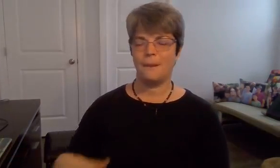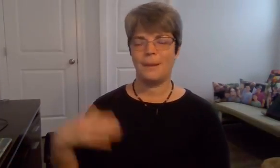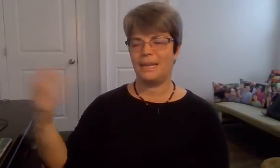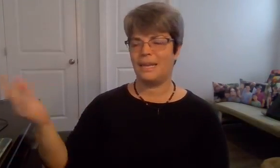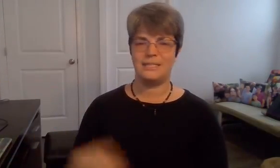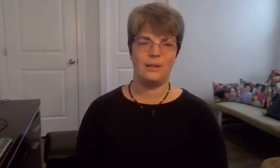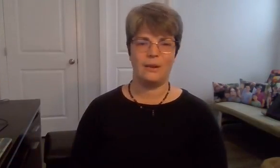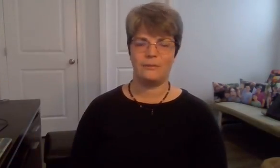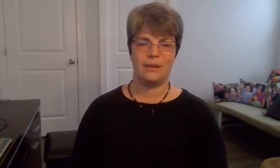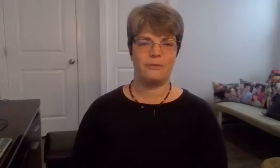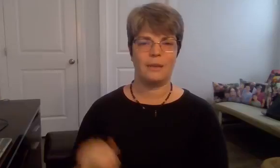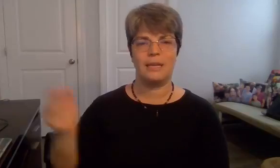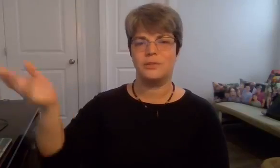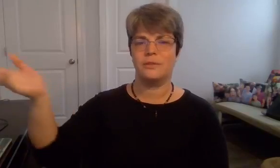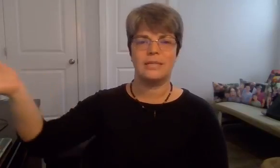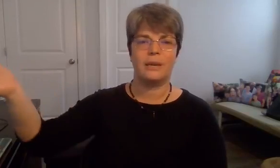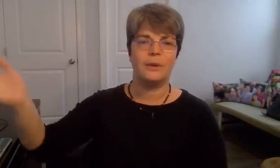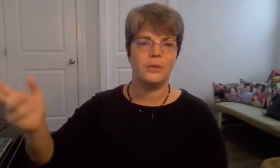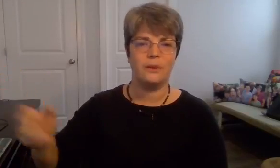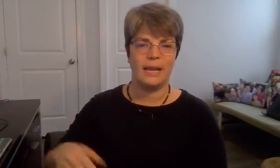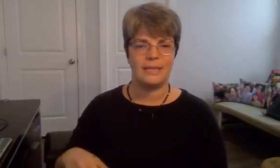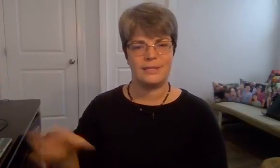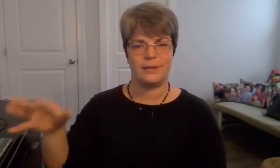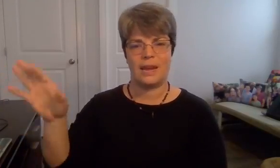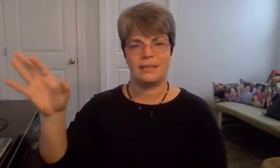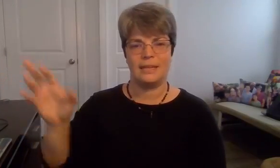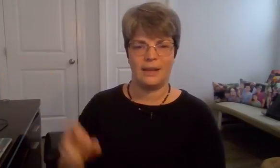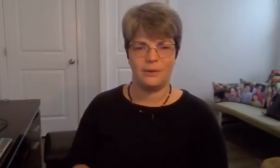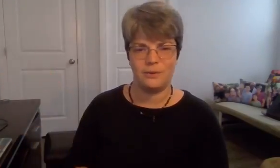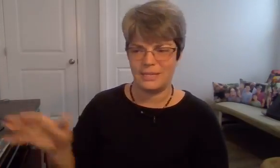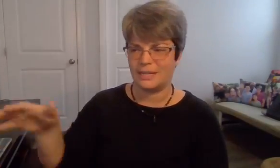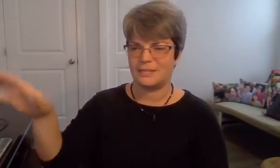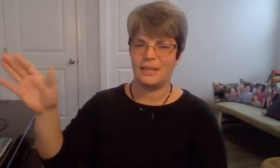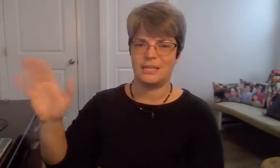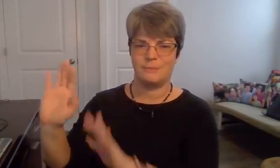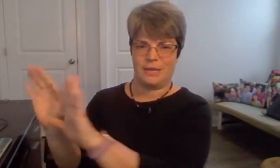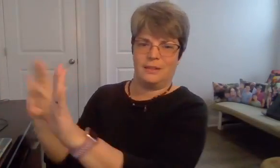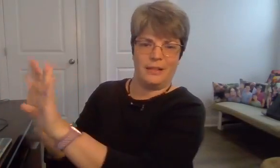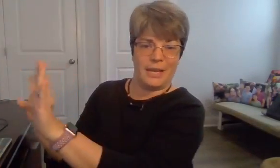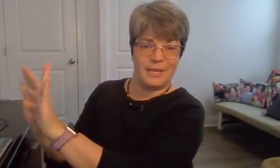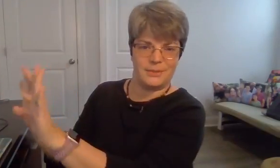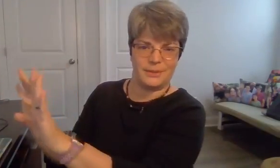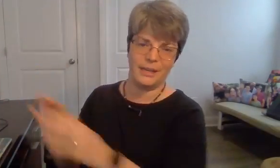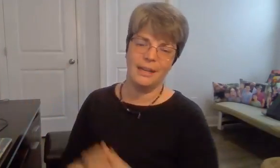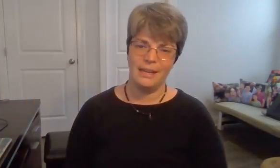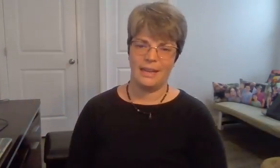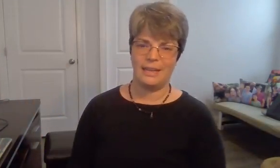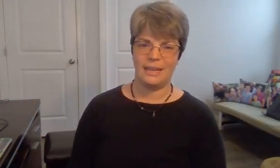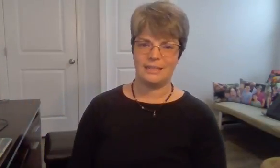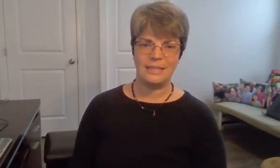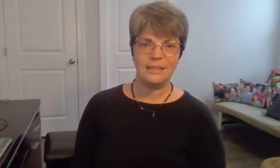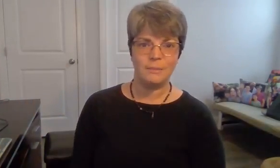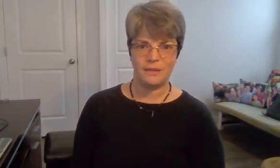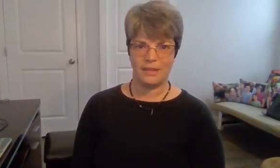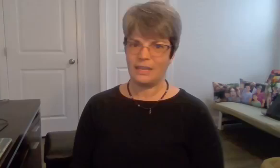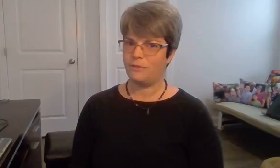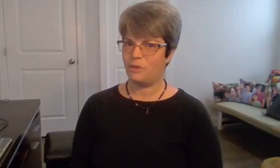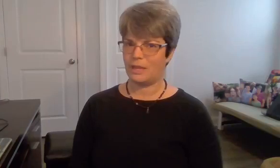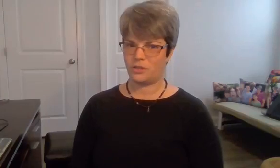My kids, everything from my kids are in the Taekwondo class and they're acting out, or the dance class behind the glass, right? And you can't see them, but if you can catch their eye,